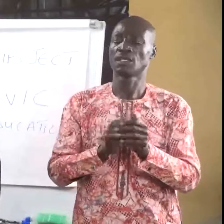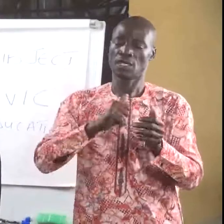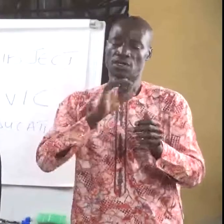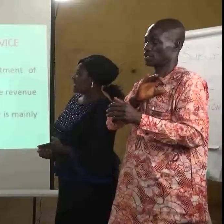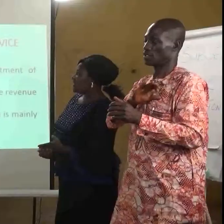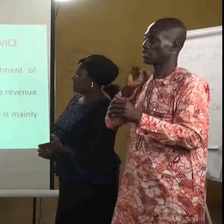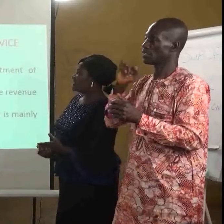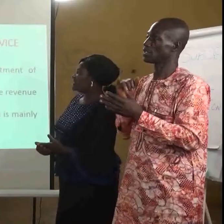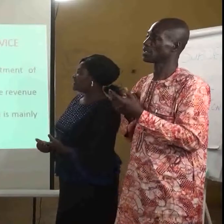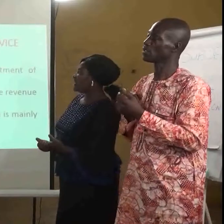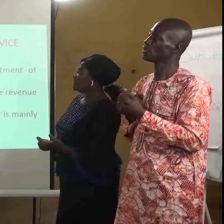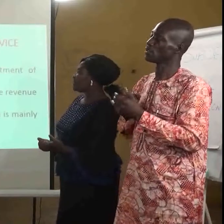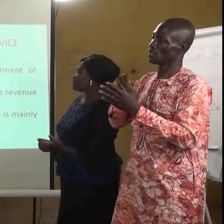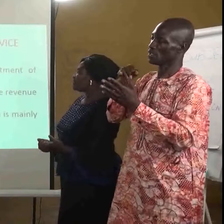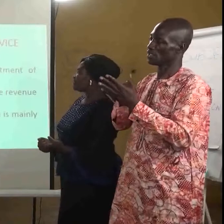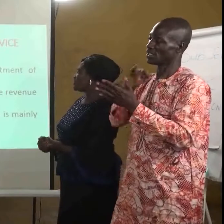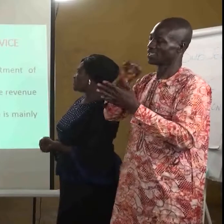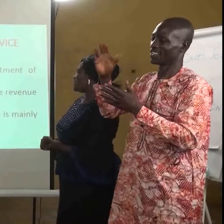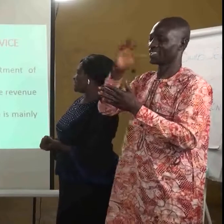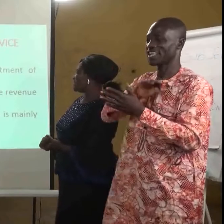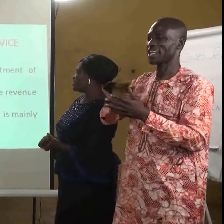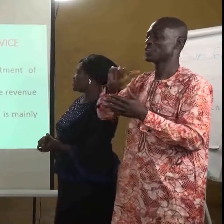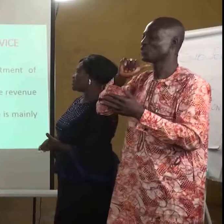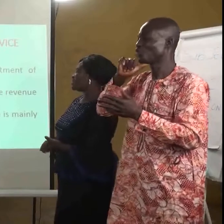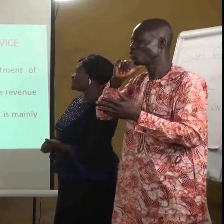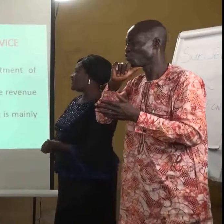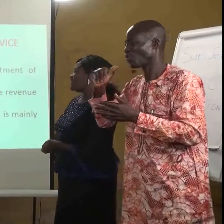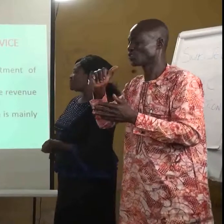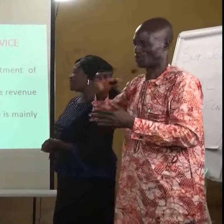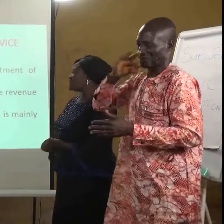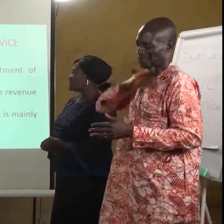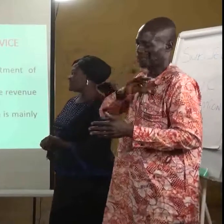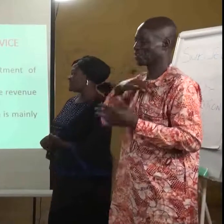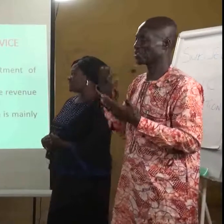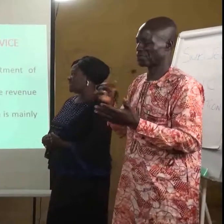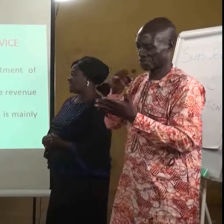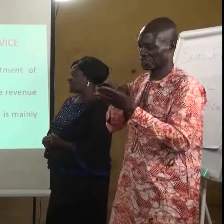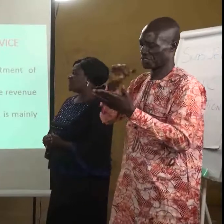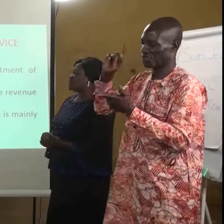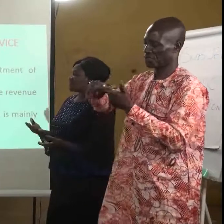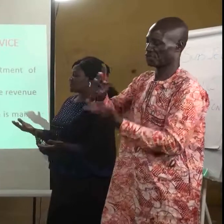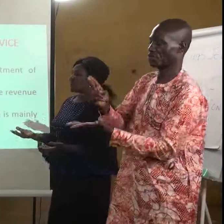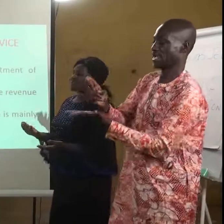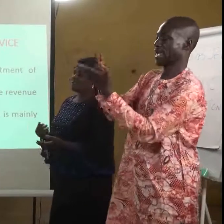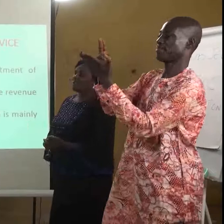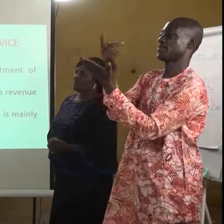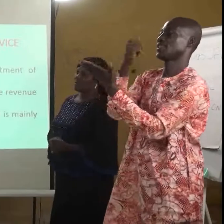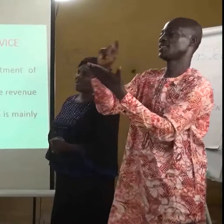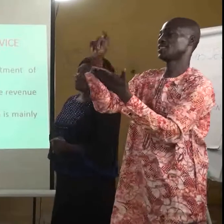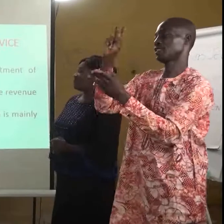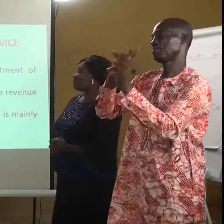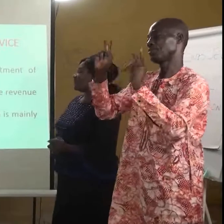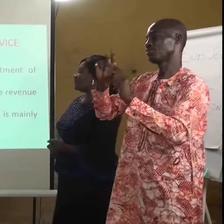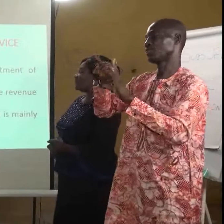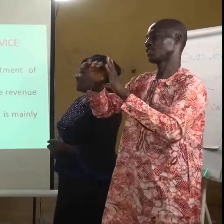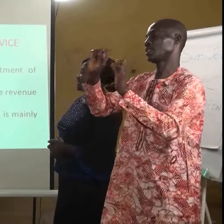characteristic is it is a non-profitable organization, which is mainly to help citizens in the society. Well,